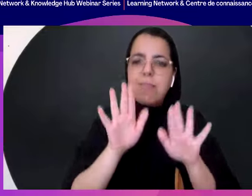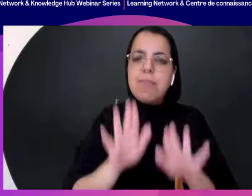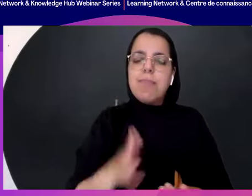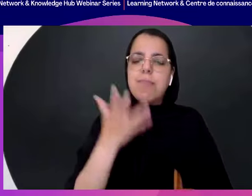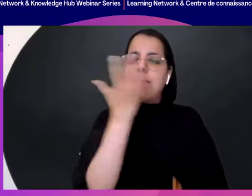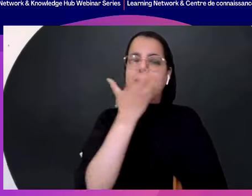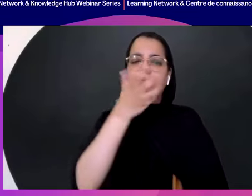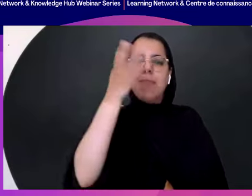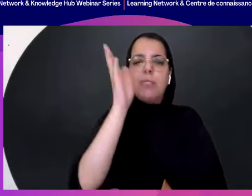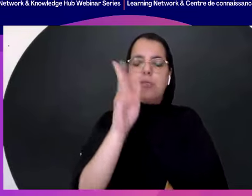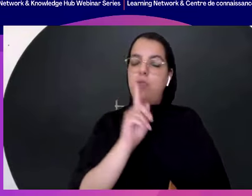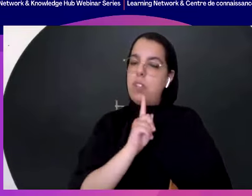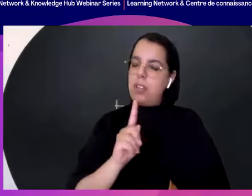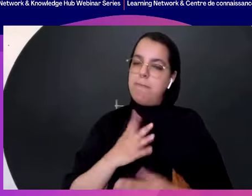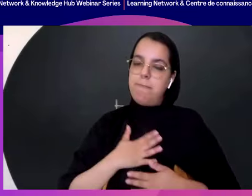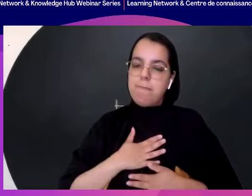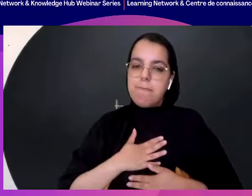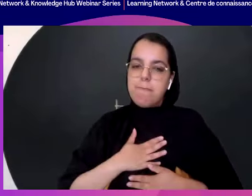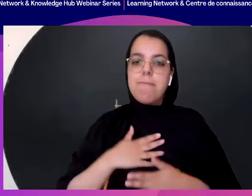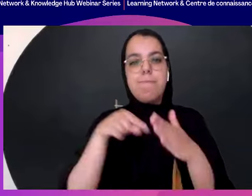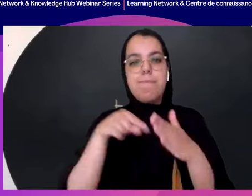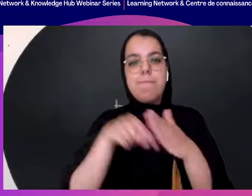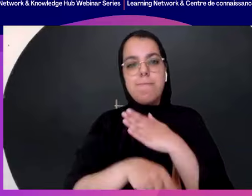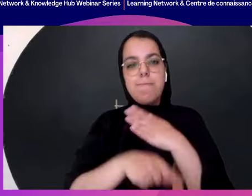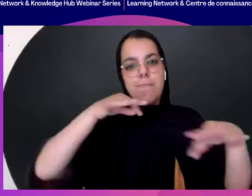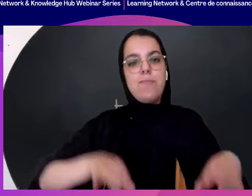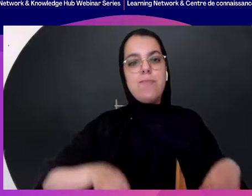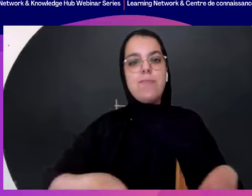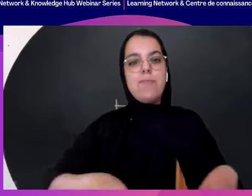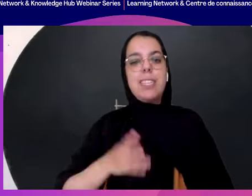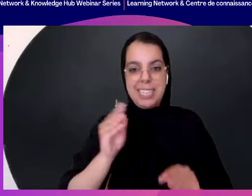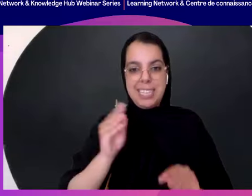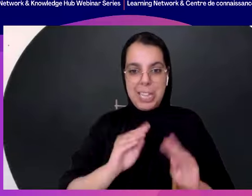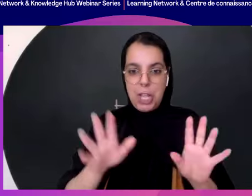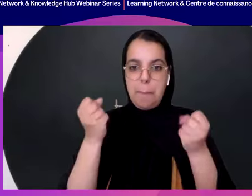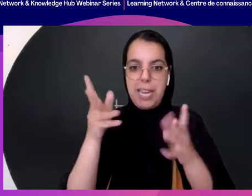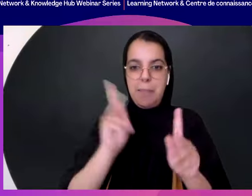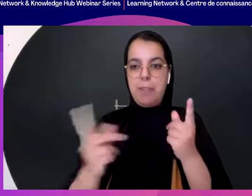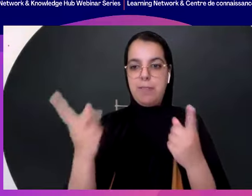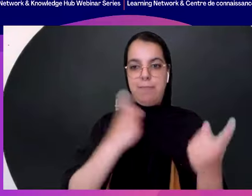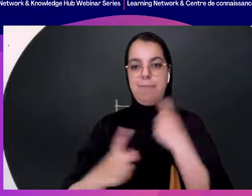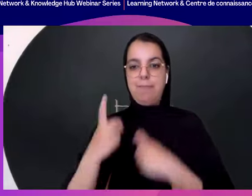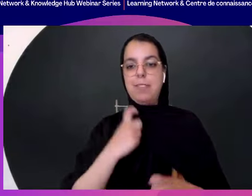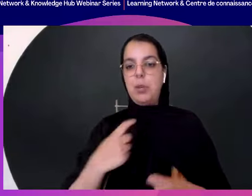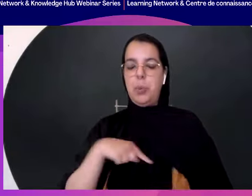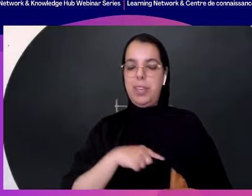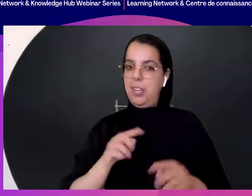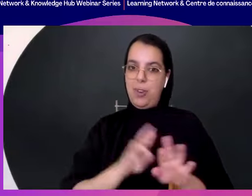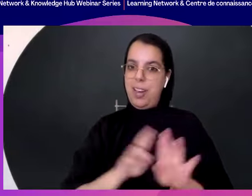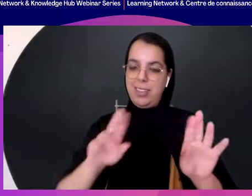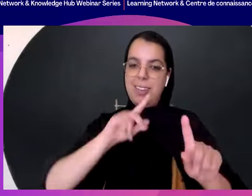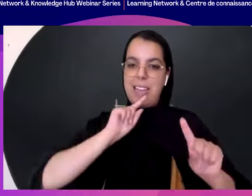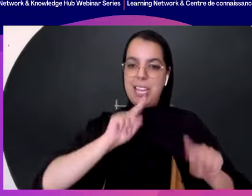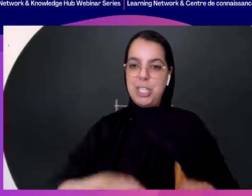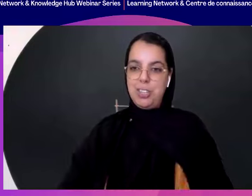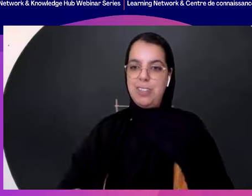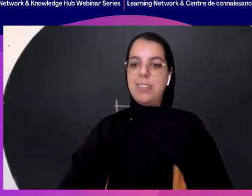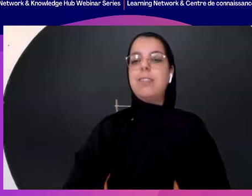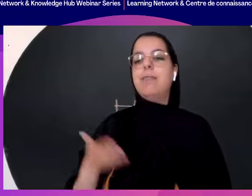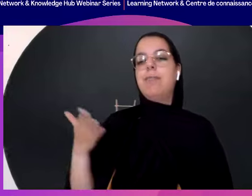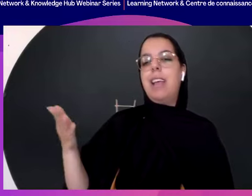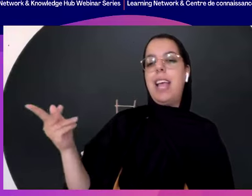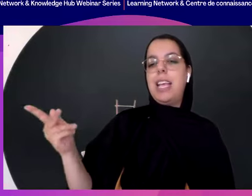information. And as you can see, there are many questions that have come in from participants, and so we're eager to get to them. I'm joined by my colleague,